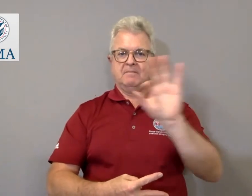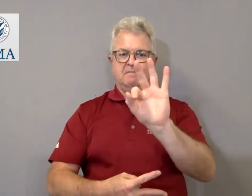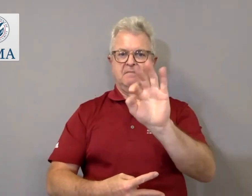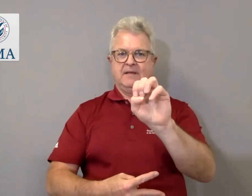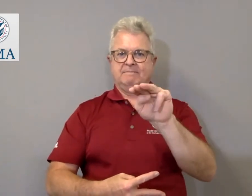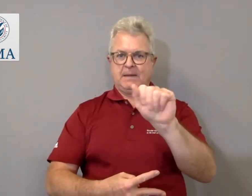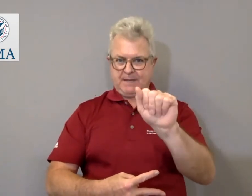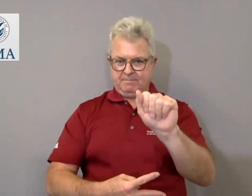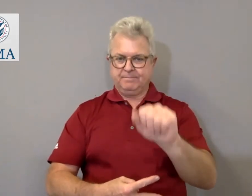FEMA app.